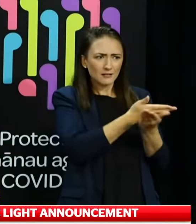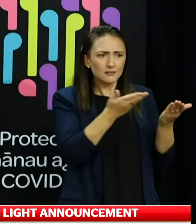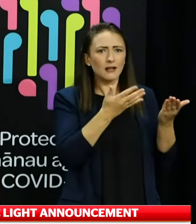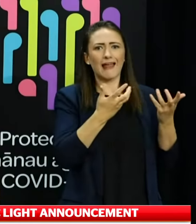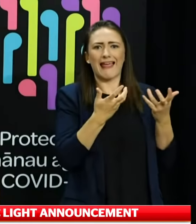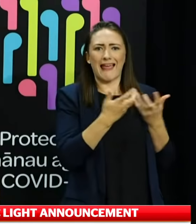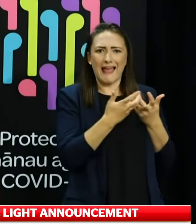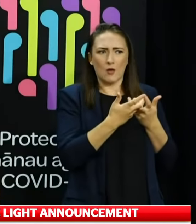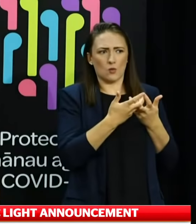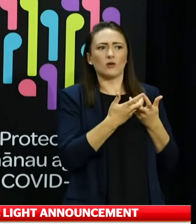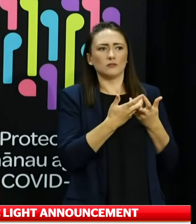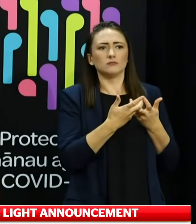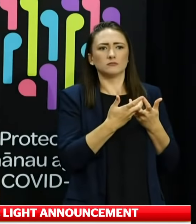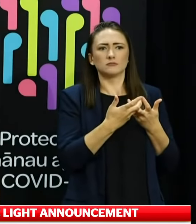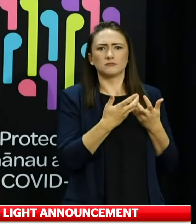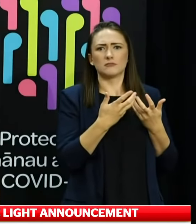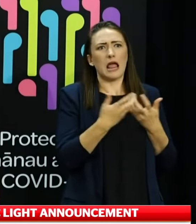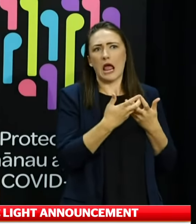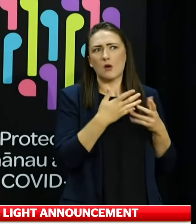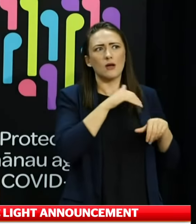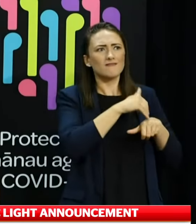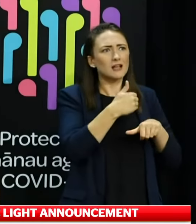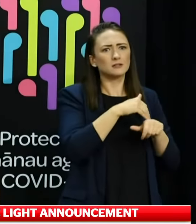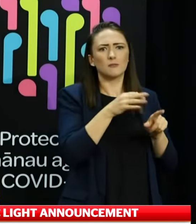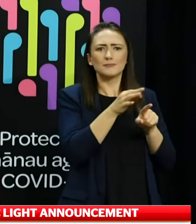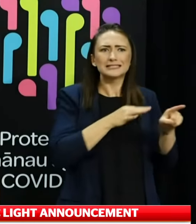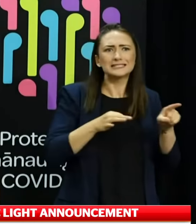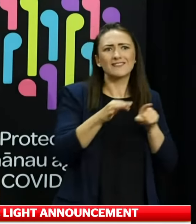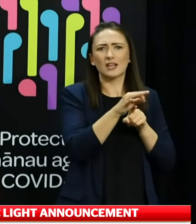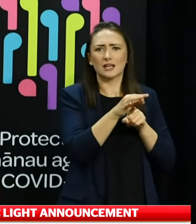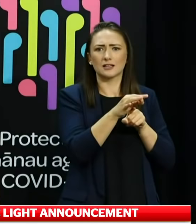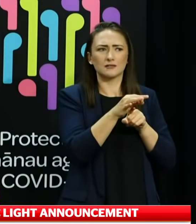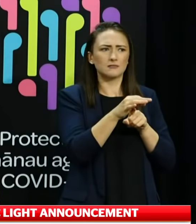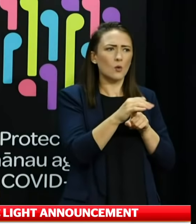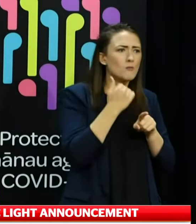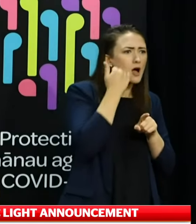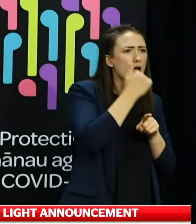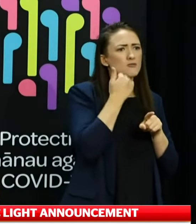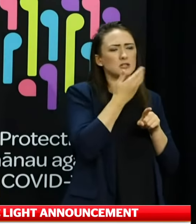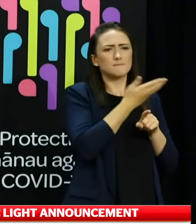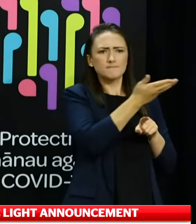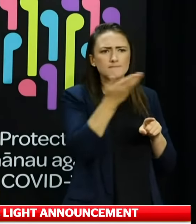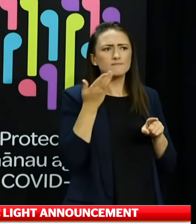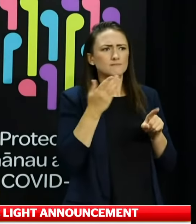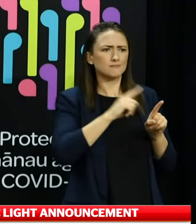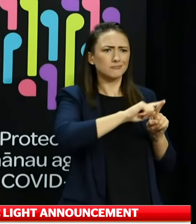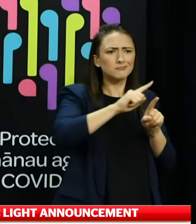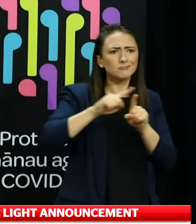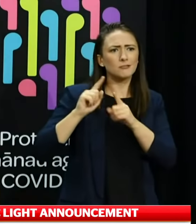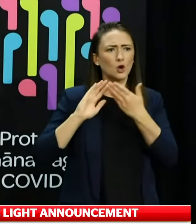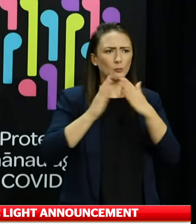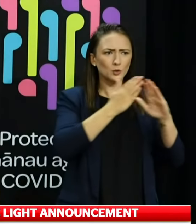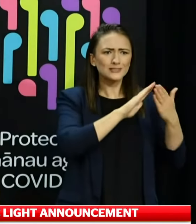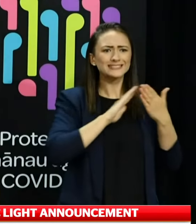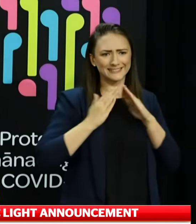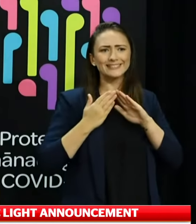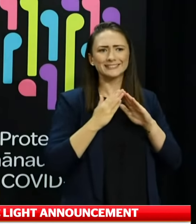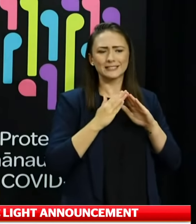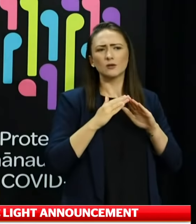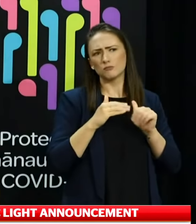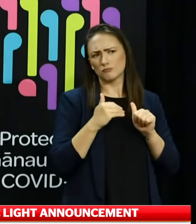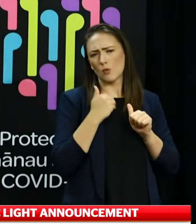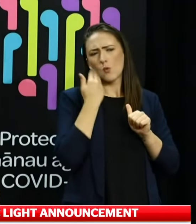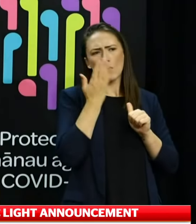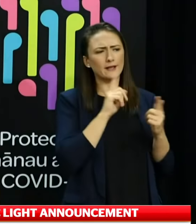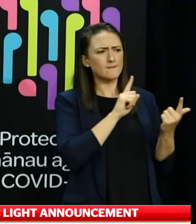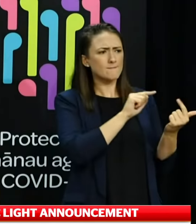affecting Māori communities, how it's affecting our Pacifica communities, and so on. We have had regular feedback from our